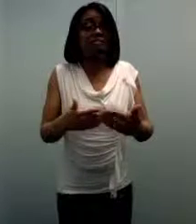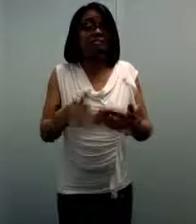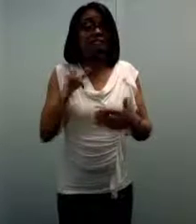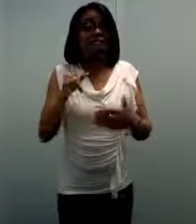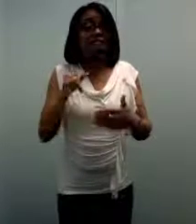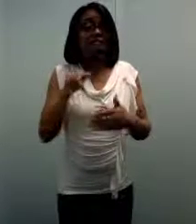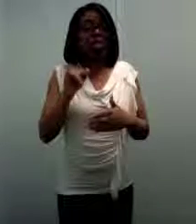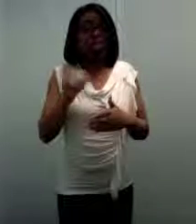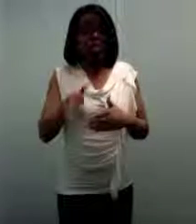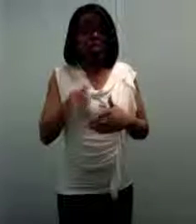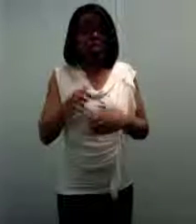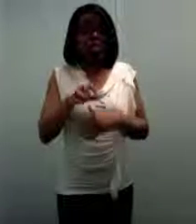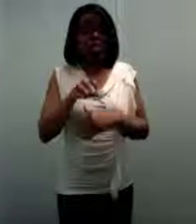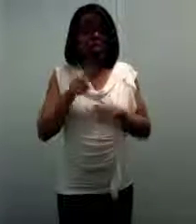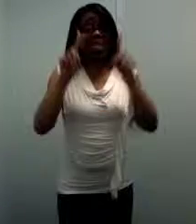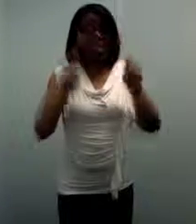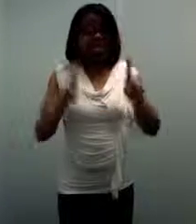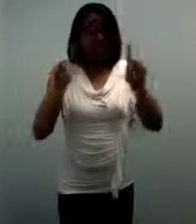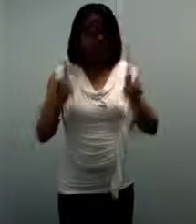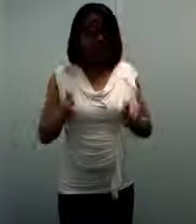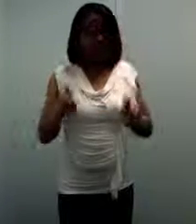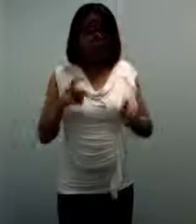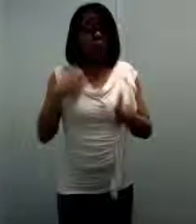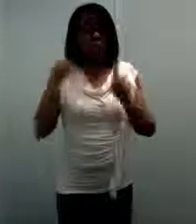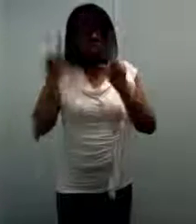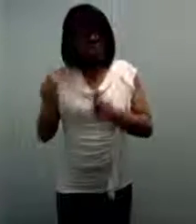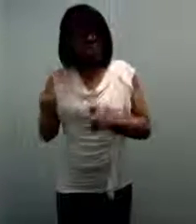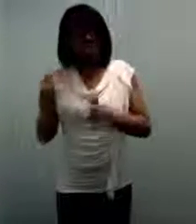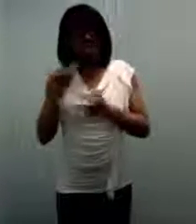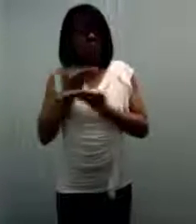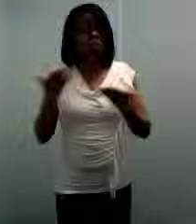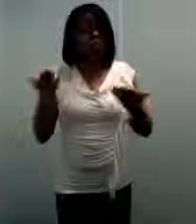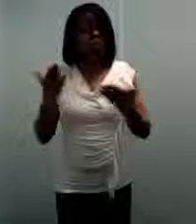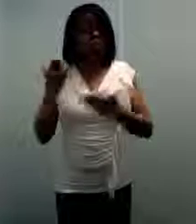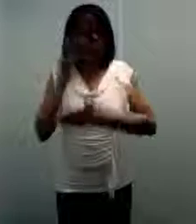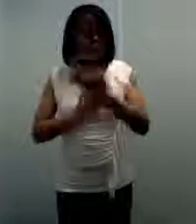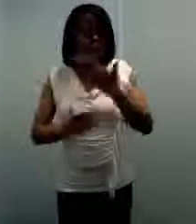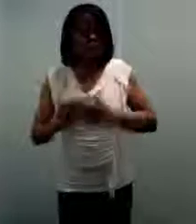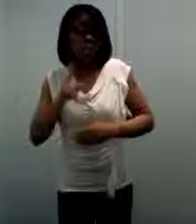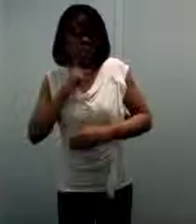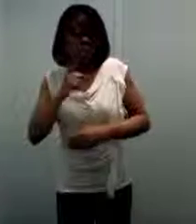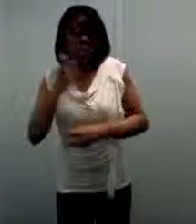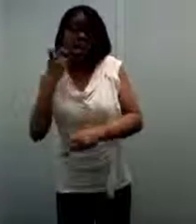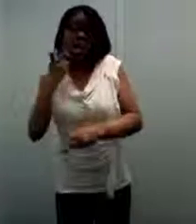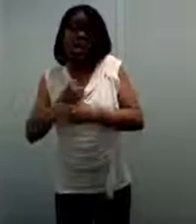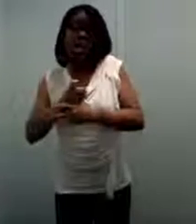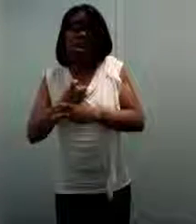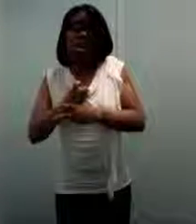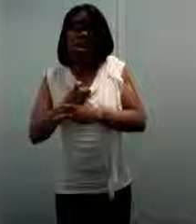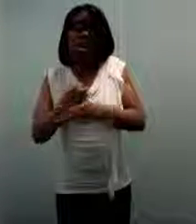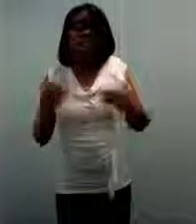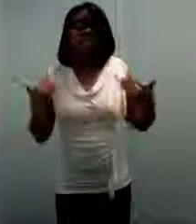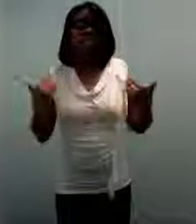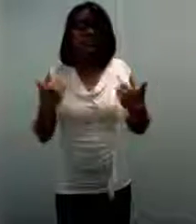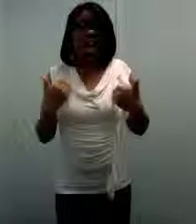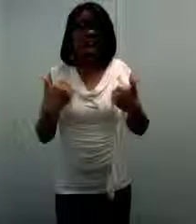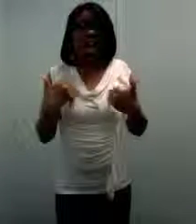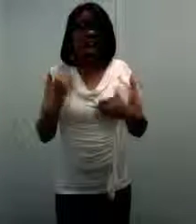exams. In the end, if we test everyone by hand in exams, it's kind of hard to to get the curricula changed to a point where they can